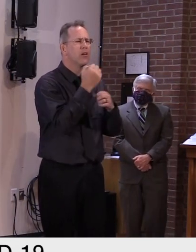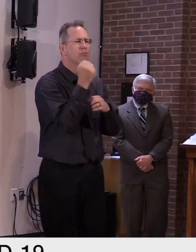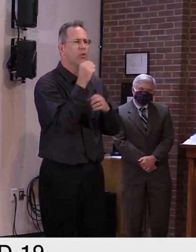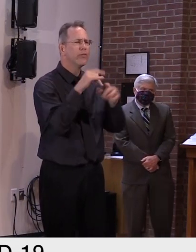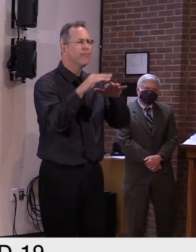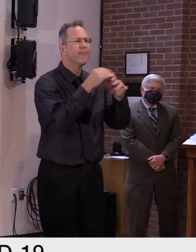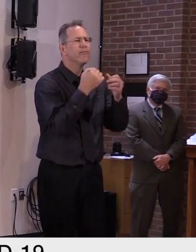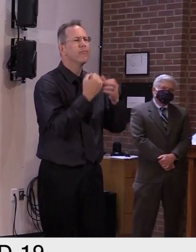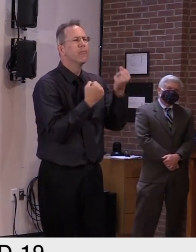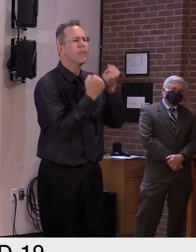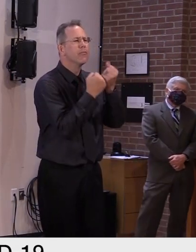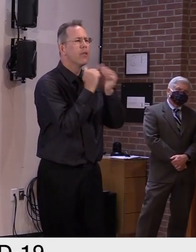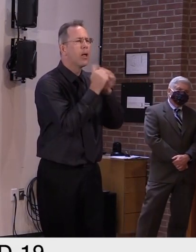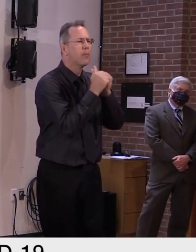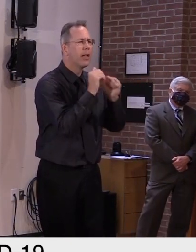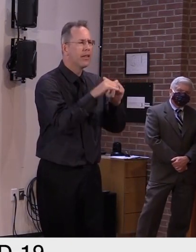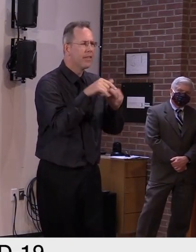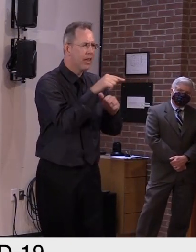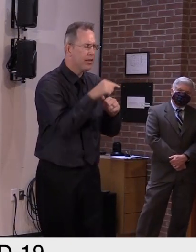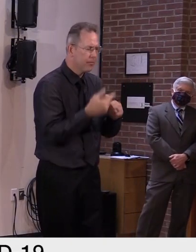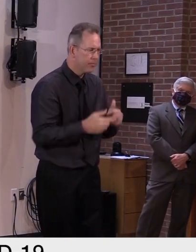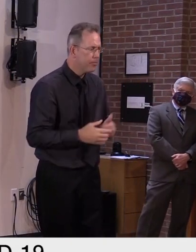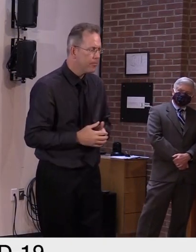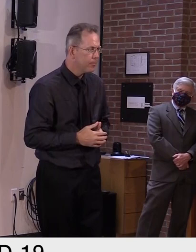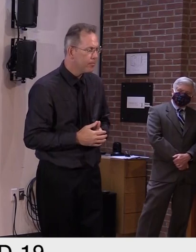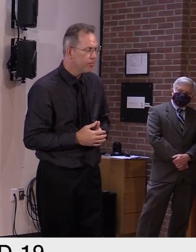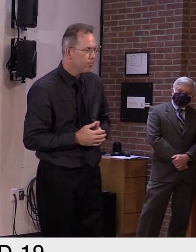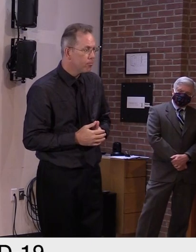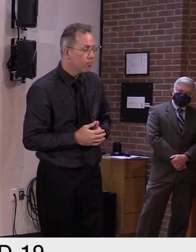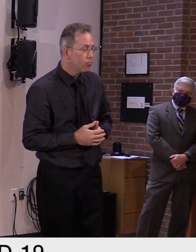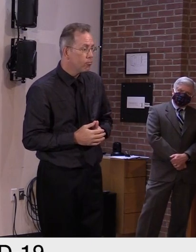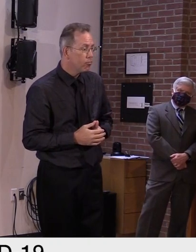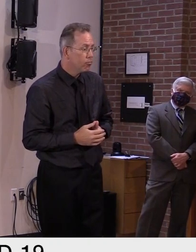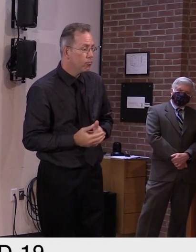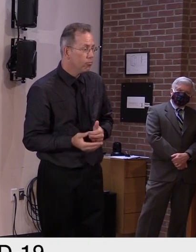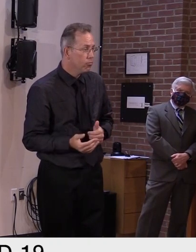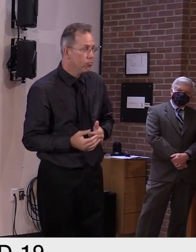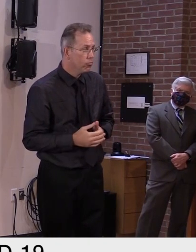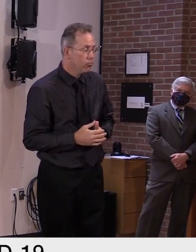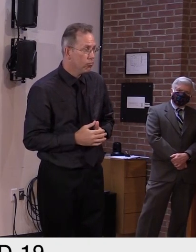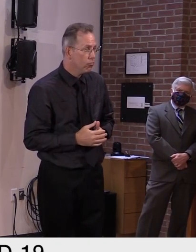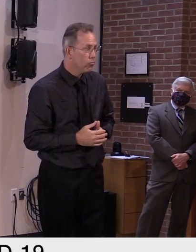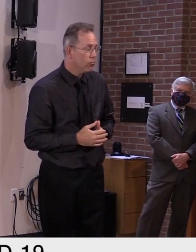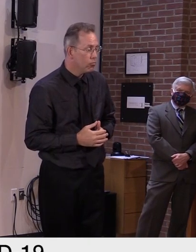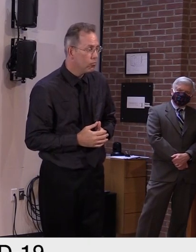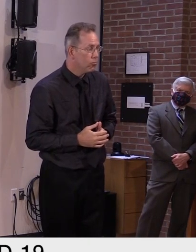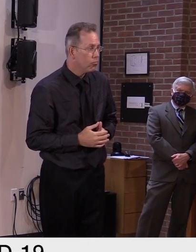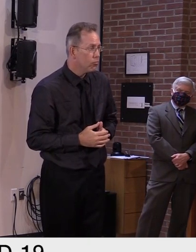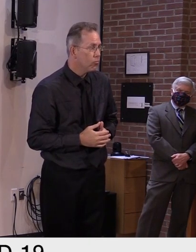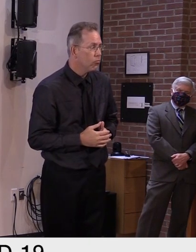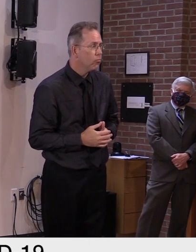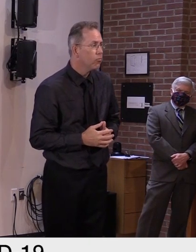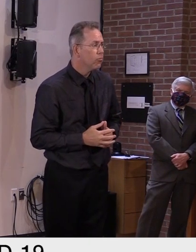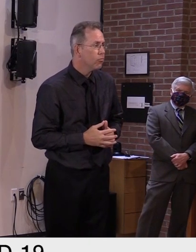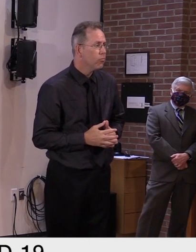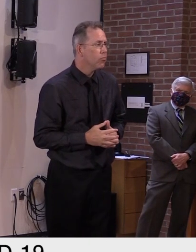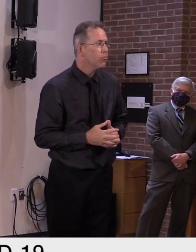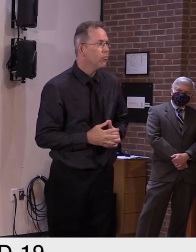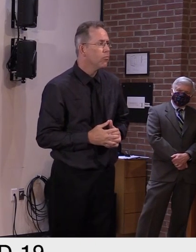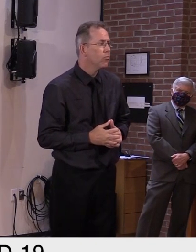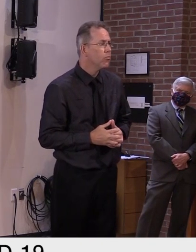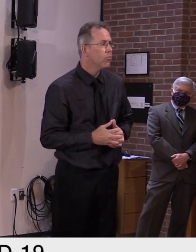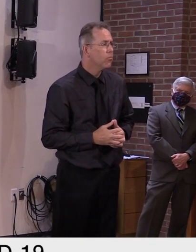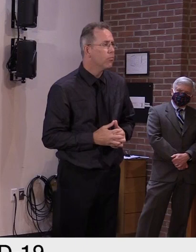restrictions, people can report it to, the state. Is there something like that for